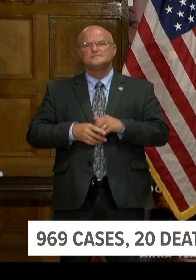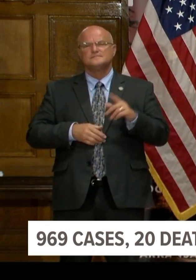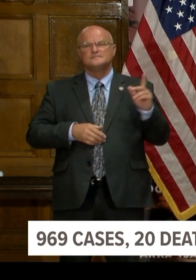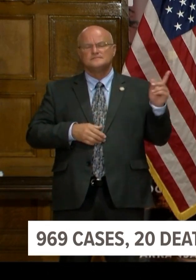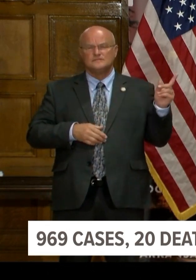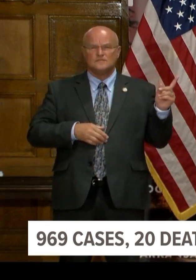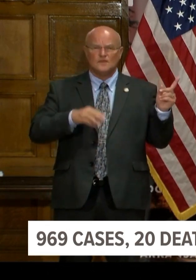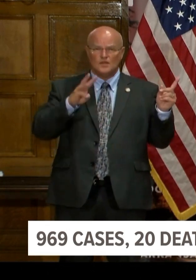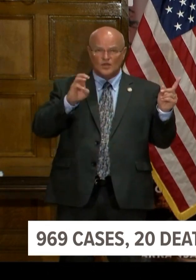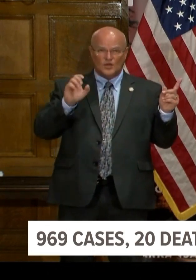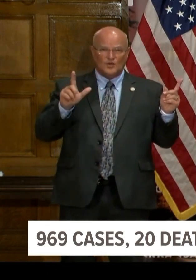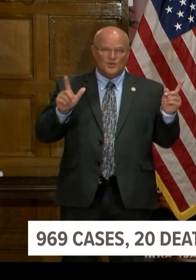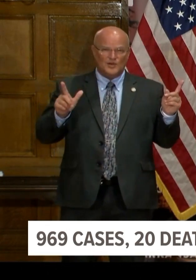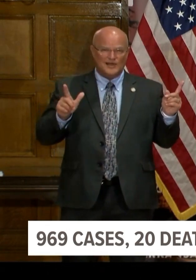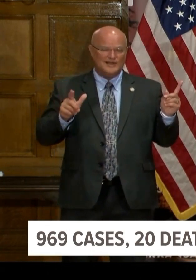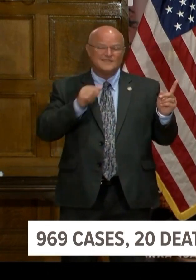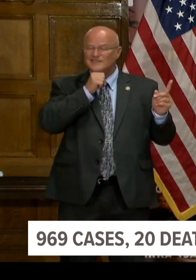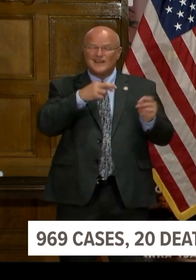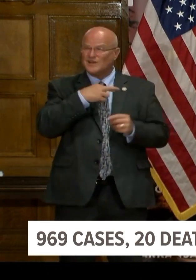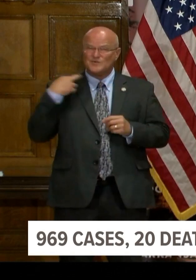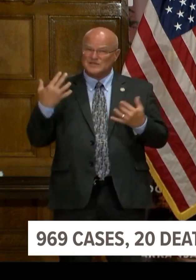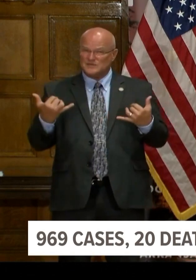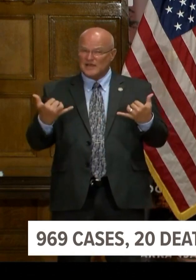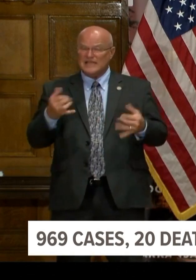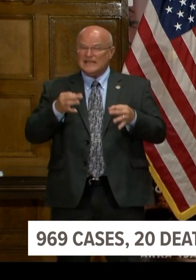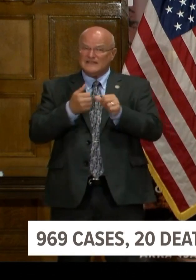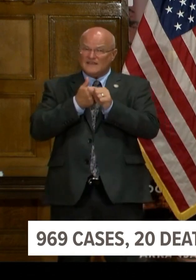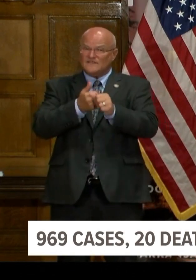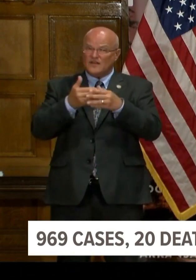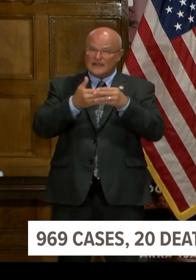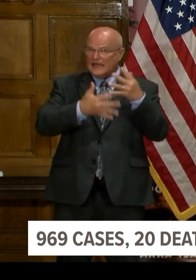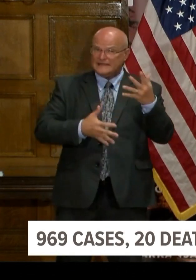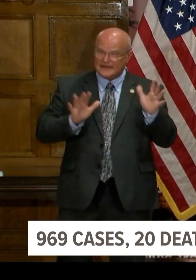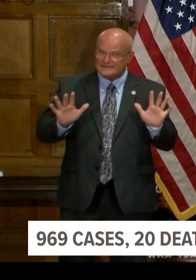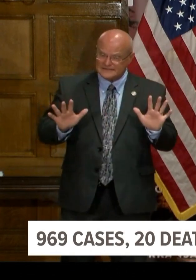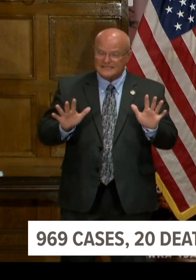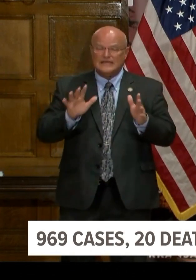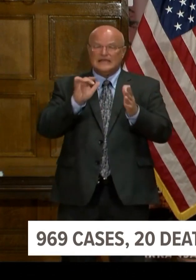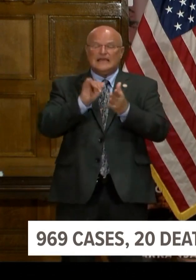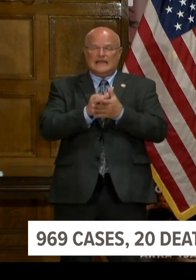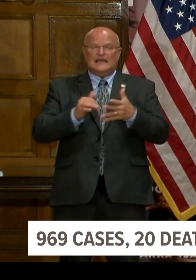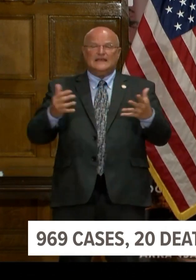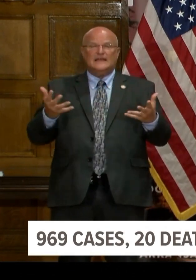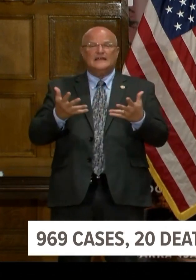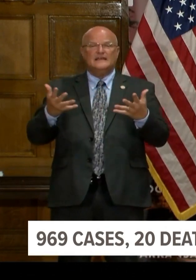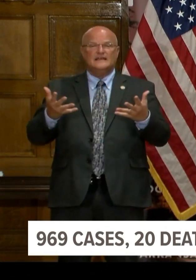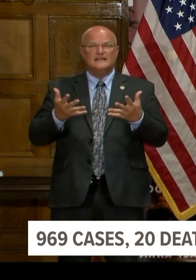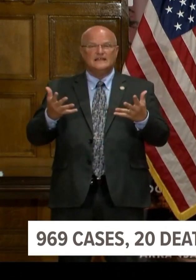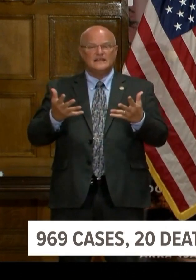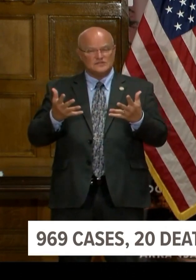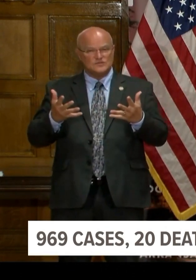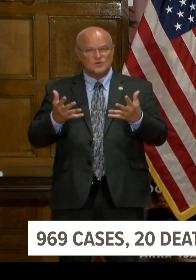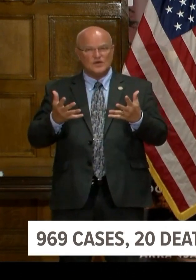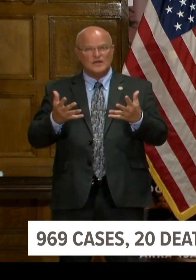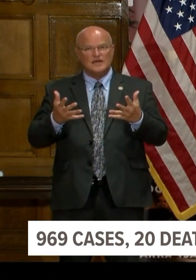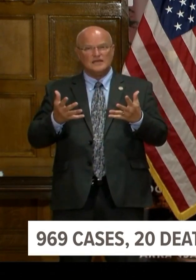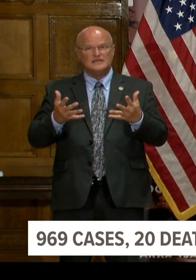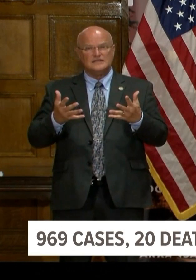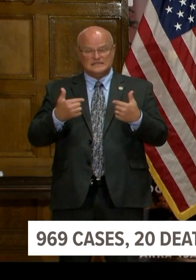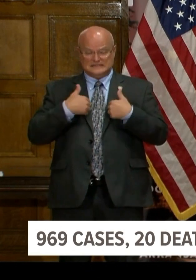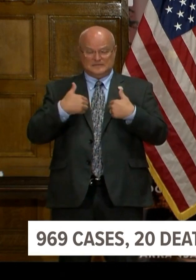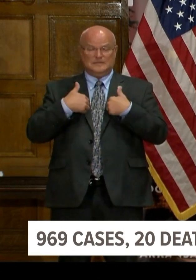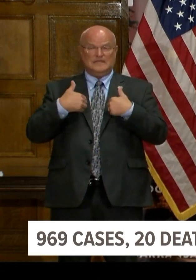Well, they're not at risk if they follow the guidelines, and that's what is